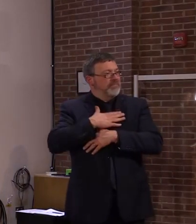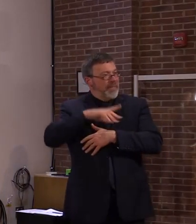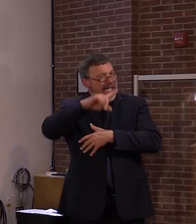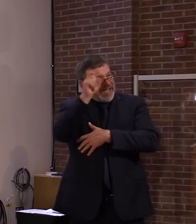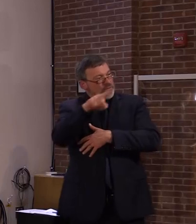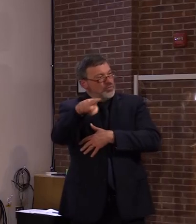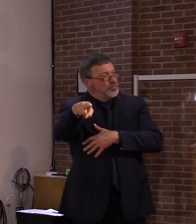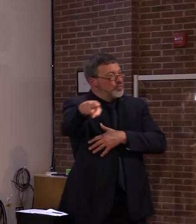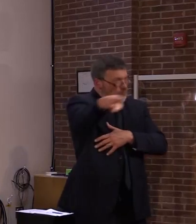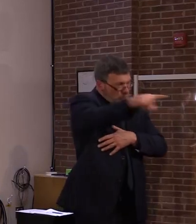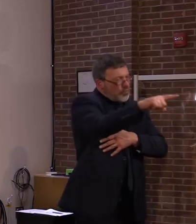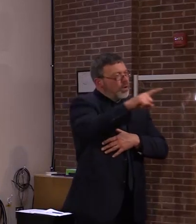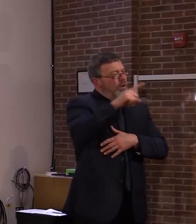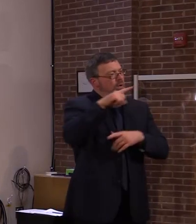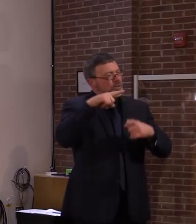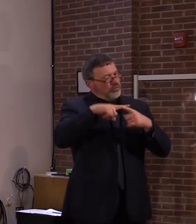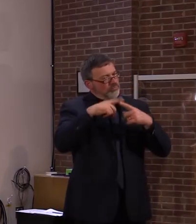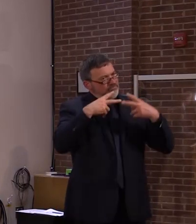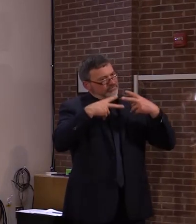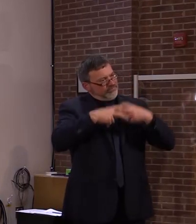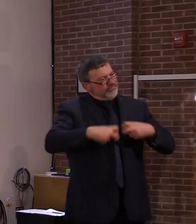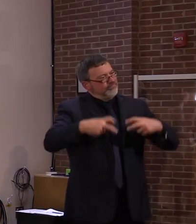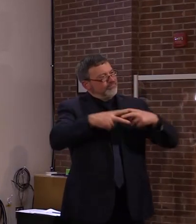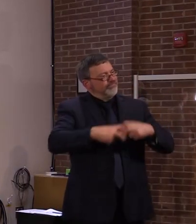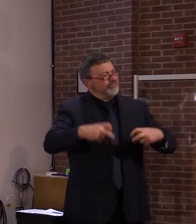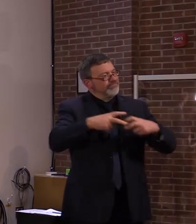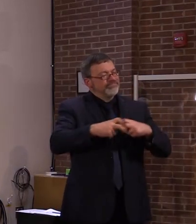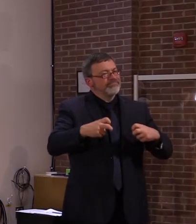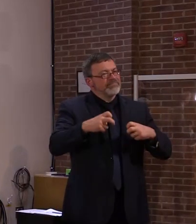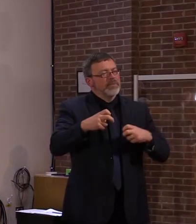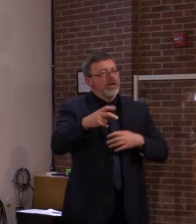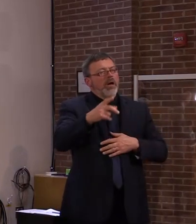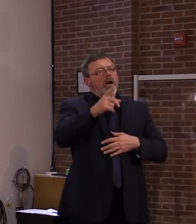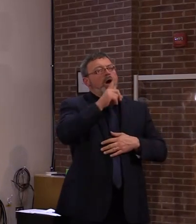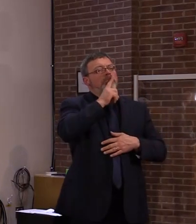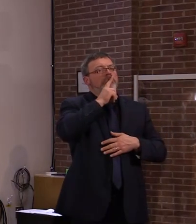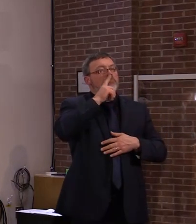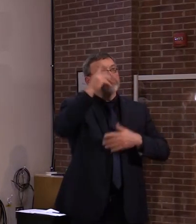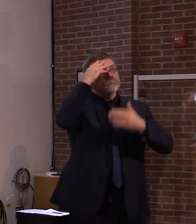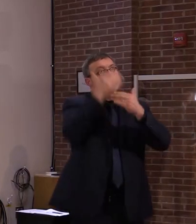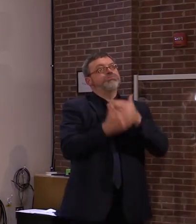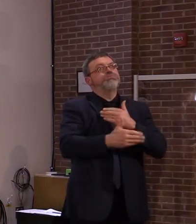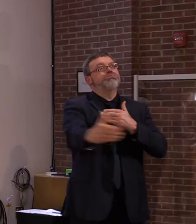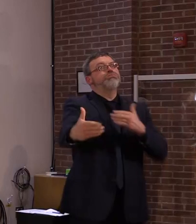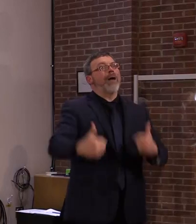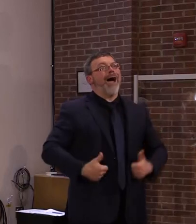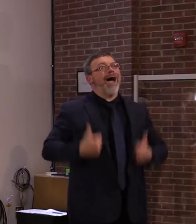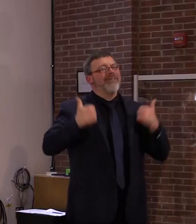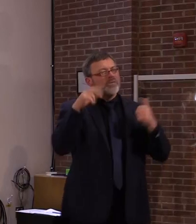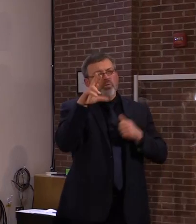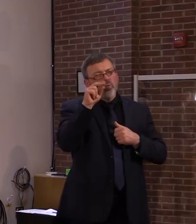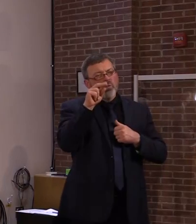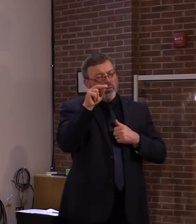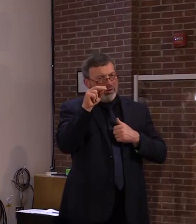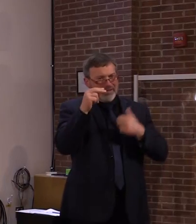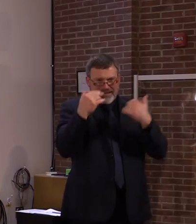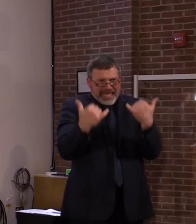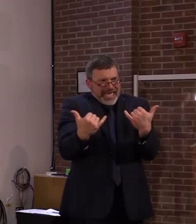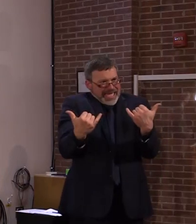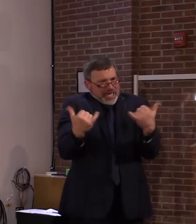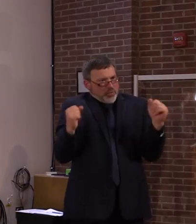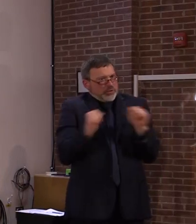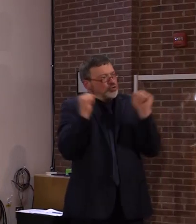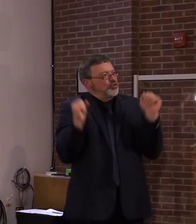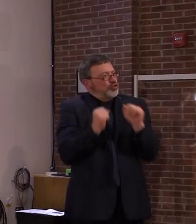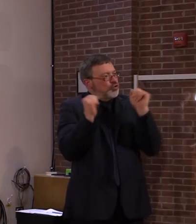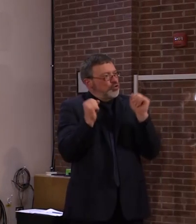is going on forever and ever and that we're going to totally need, you know, 30 new ICU beds. We just want to make sure